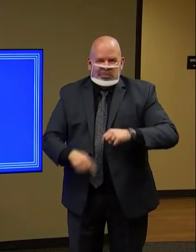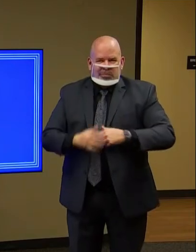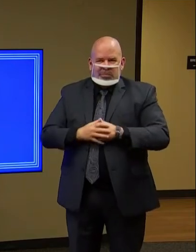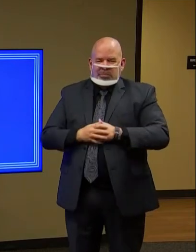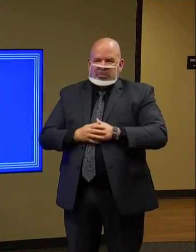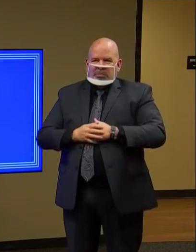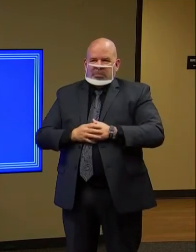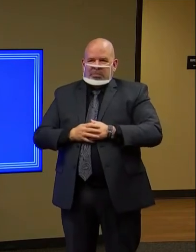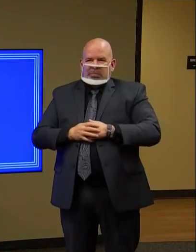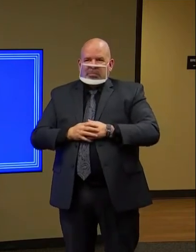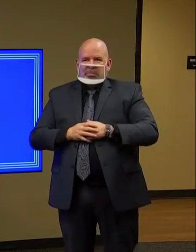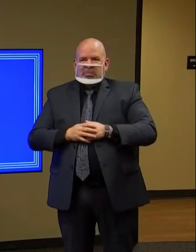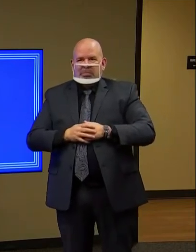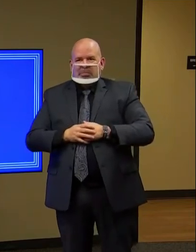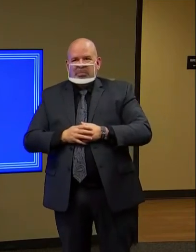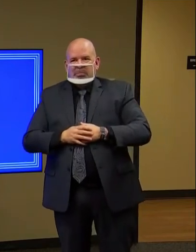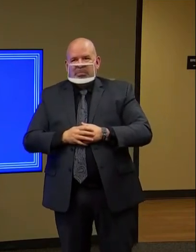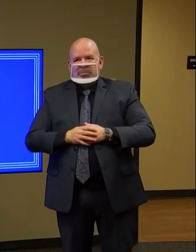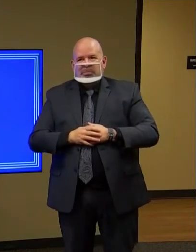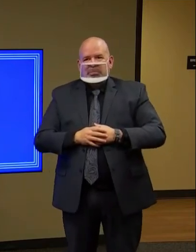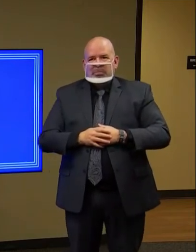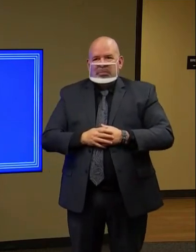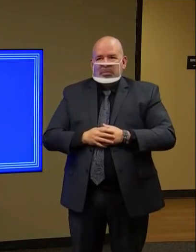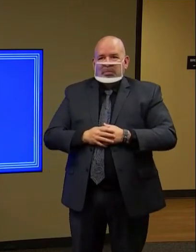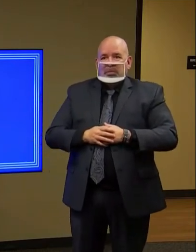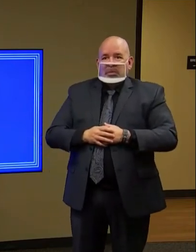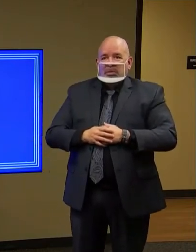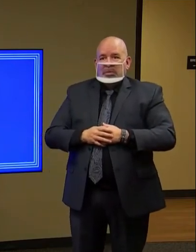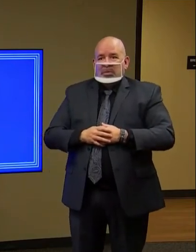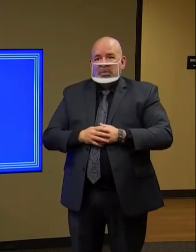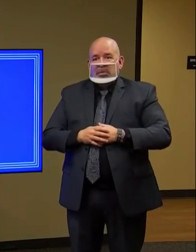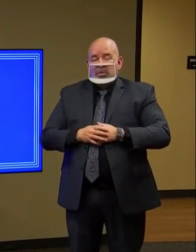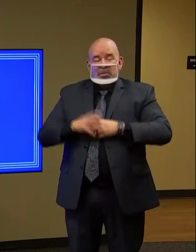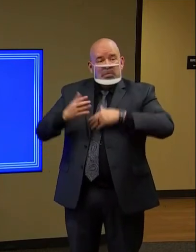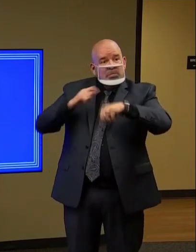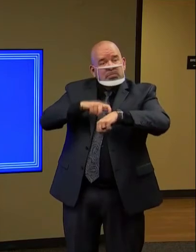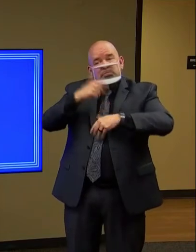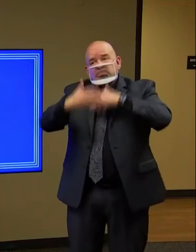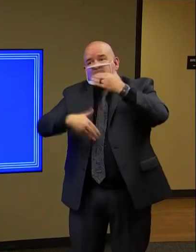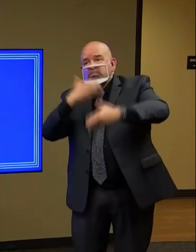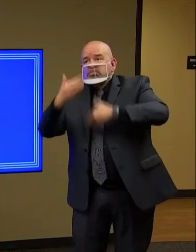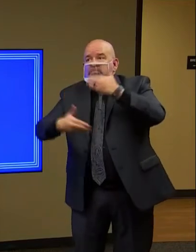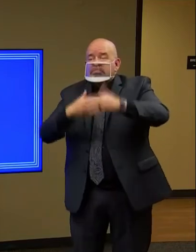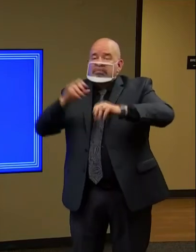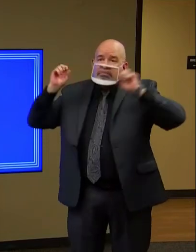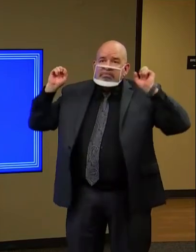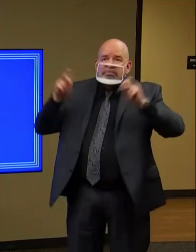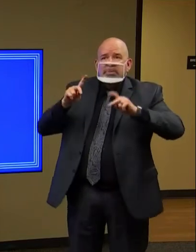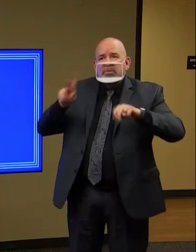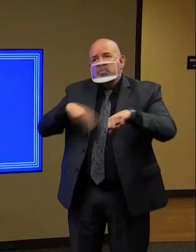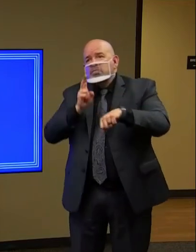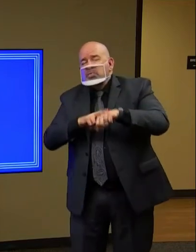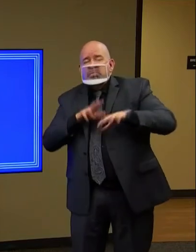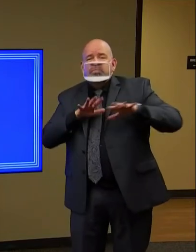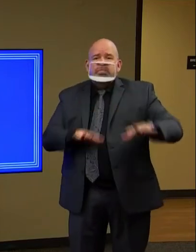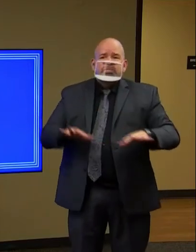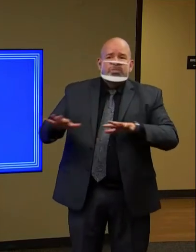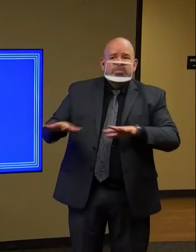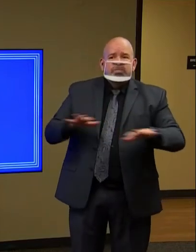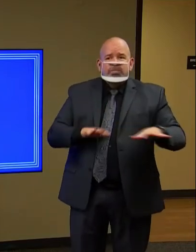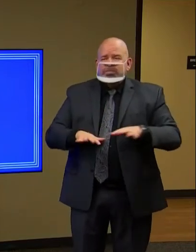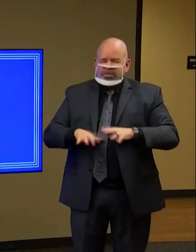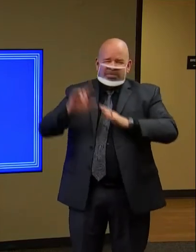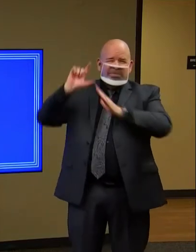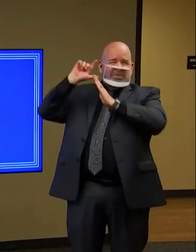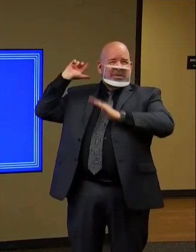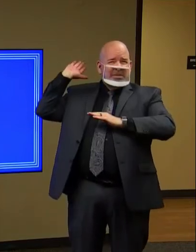Now, getting back to normal, and we're going to do that, guys. 2020, we're going to get back to normal. We're going to get through this. We're going to get back to normal. We're going to get